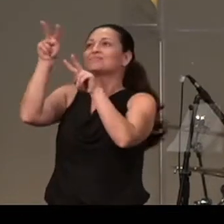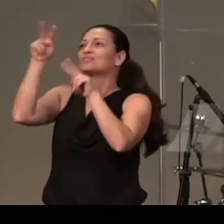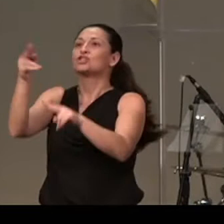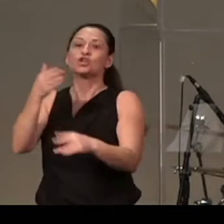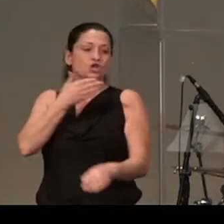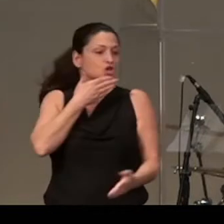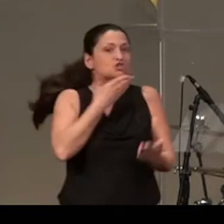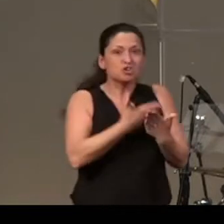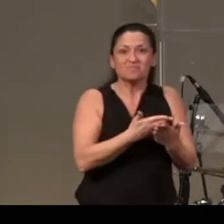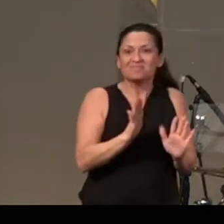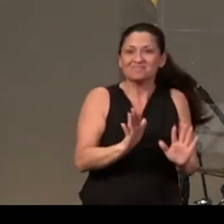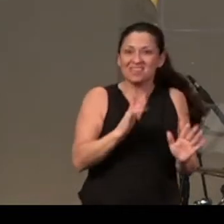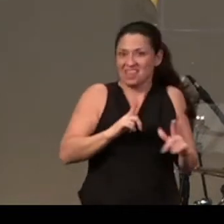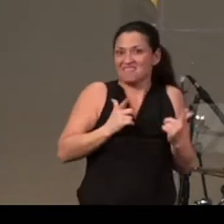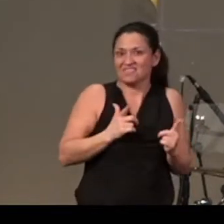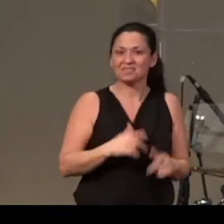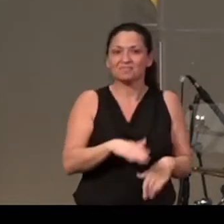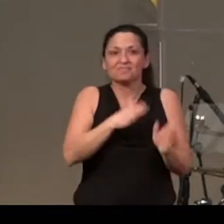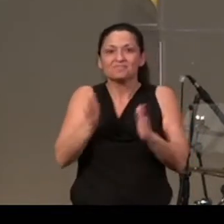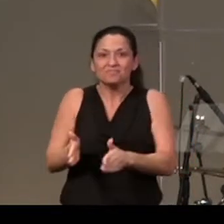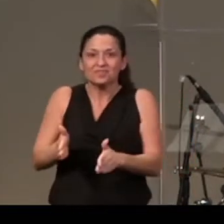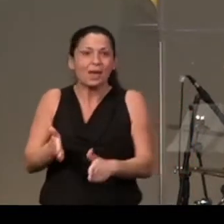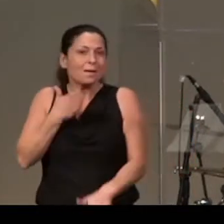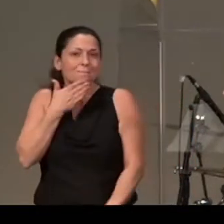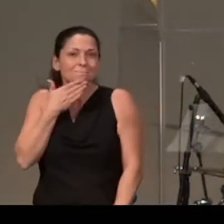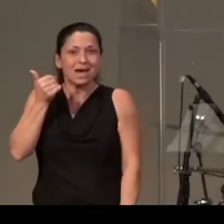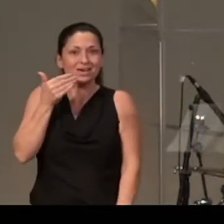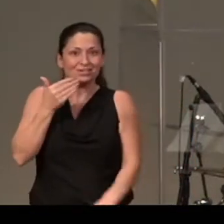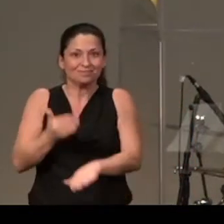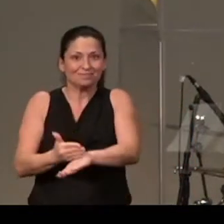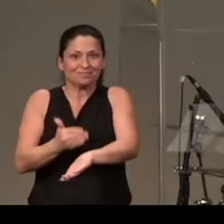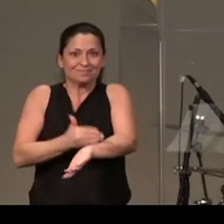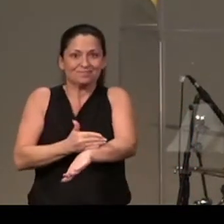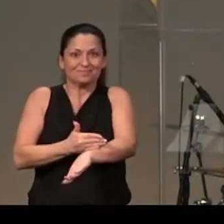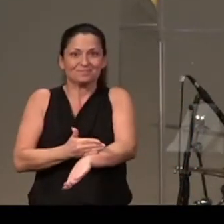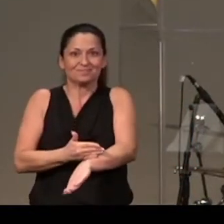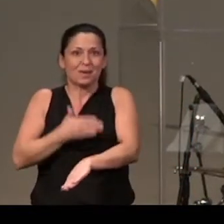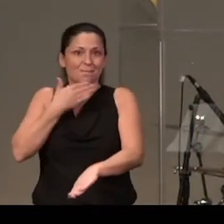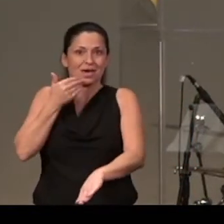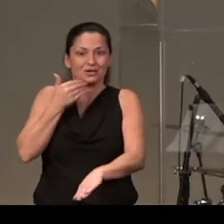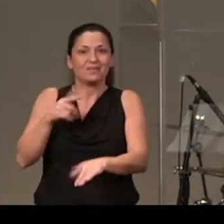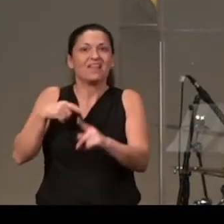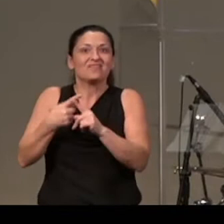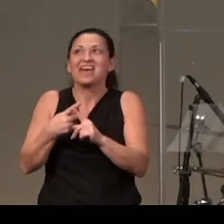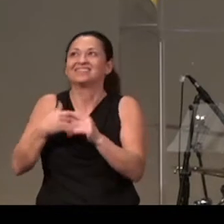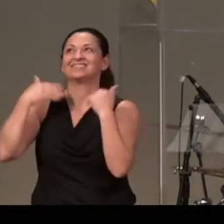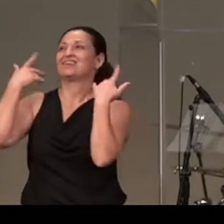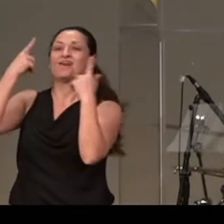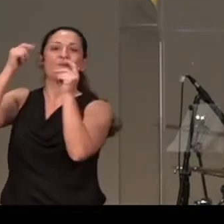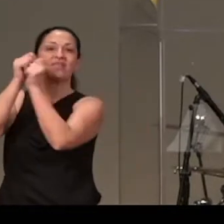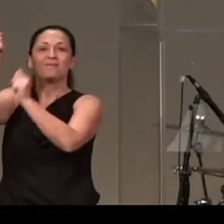best. That we get to do life with him now. When we die, we go to be with him, and we'll be with him forever. With new